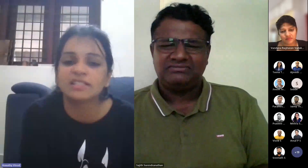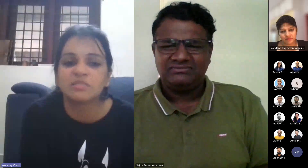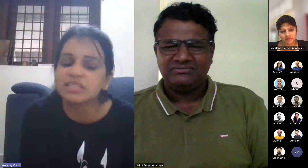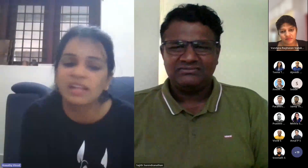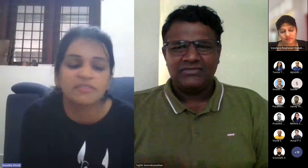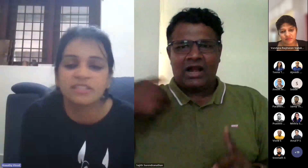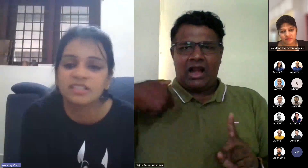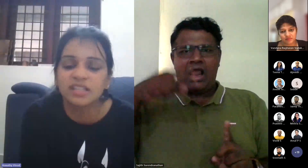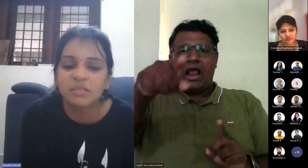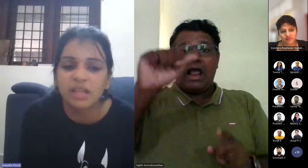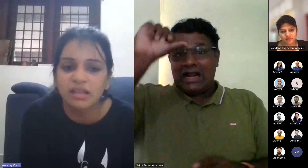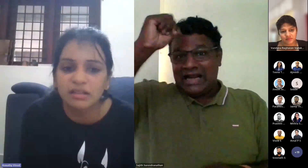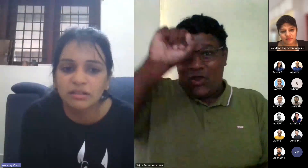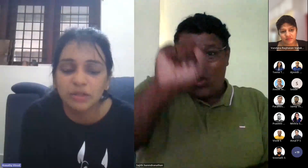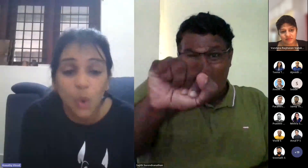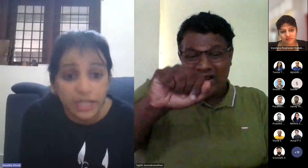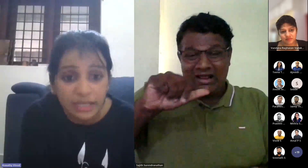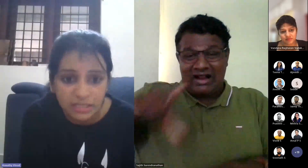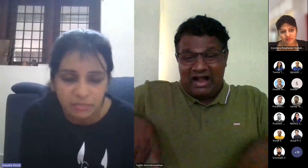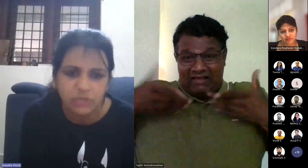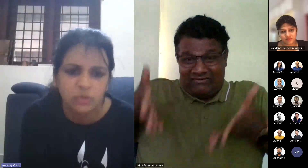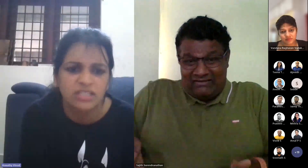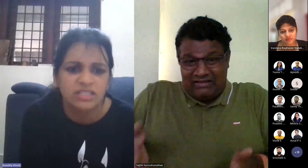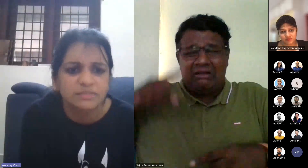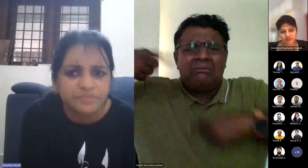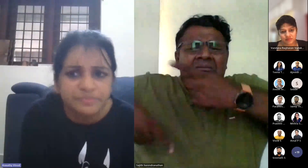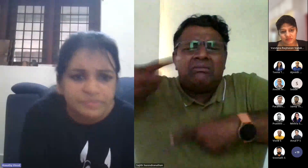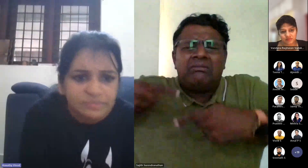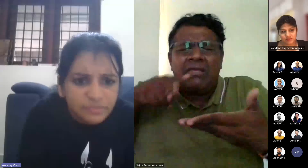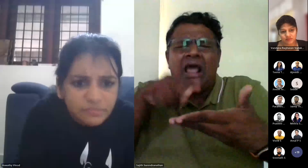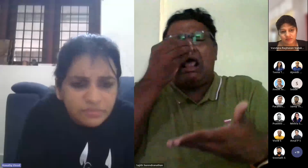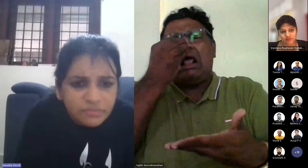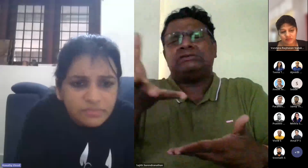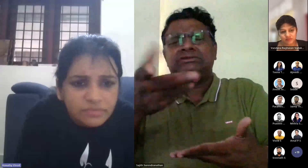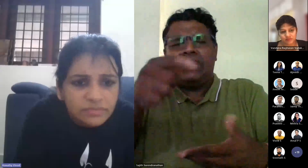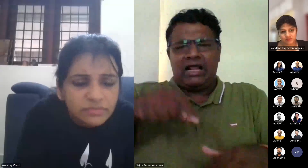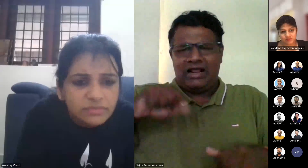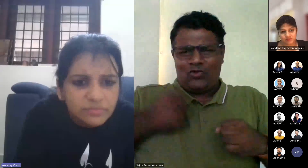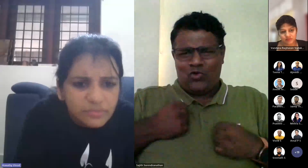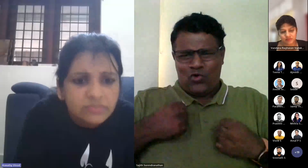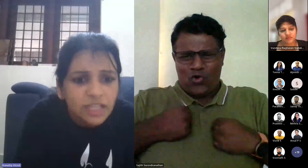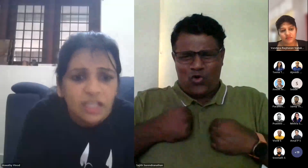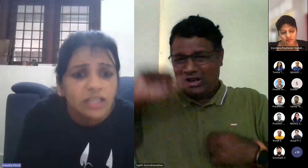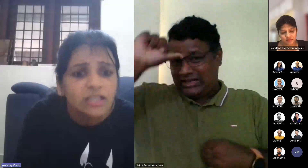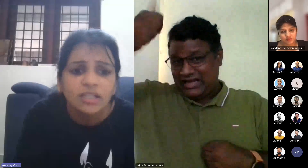railway system itself is extremely not accessible to us.